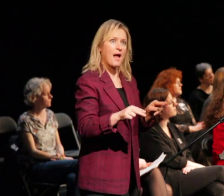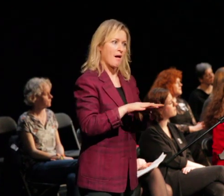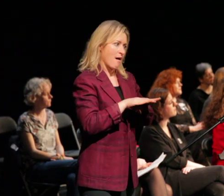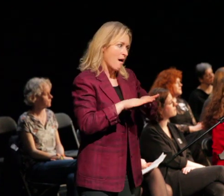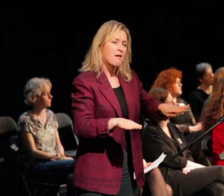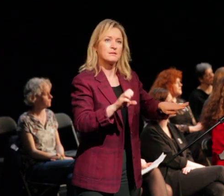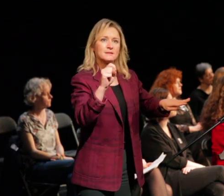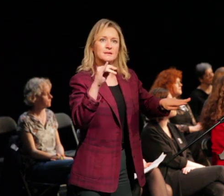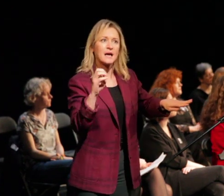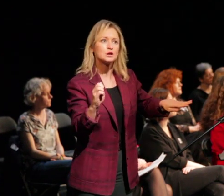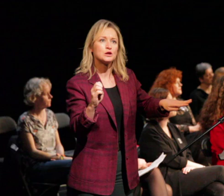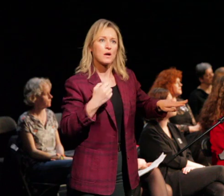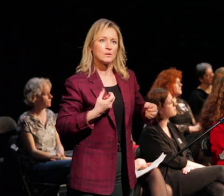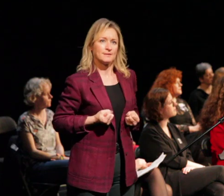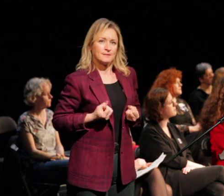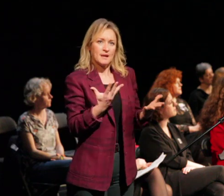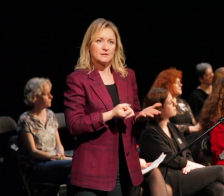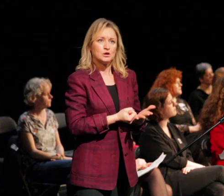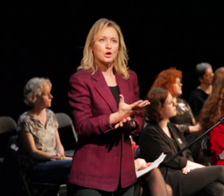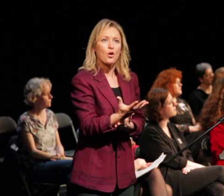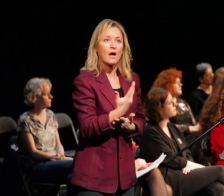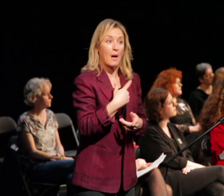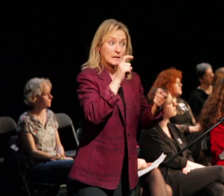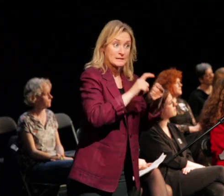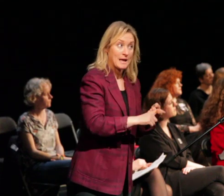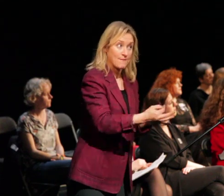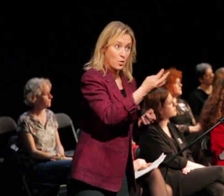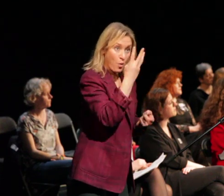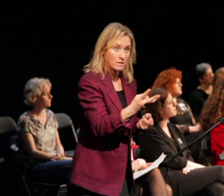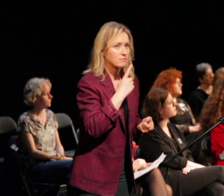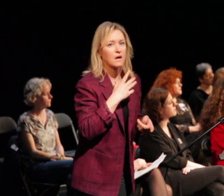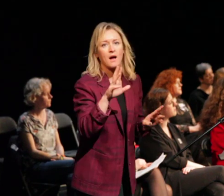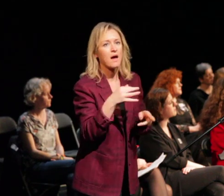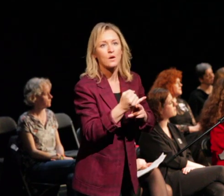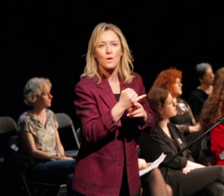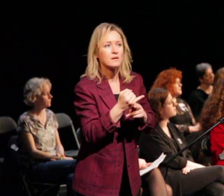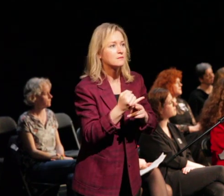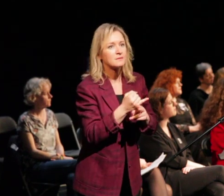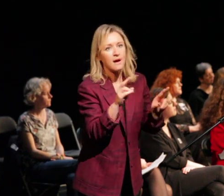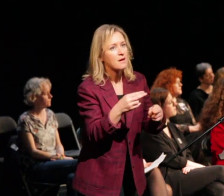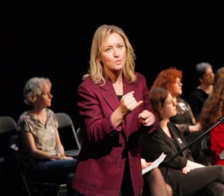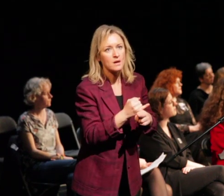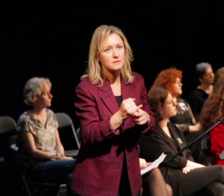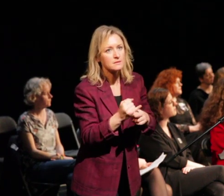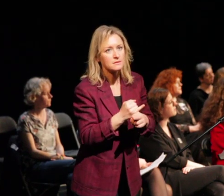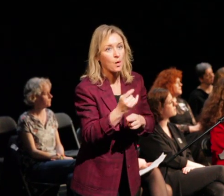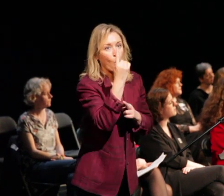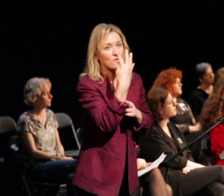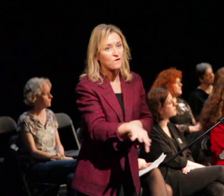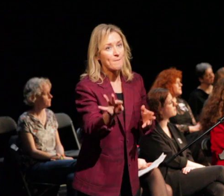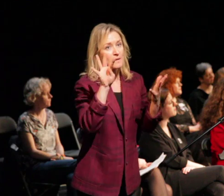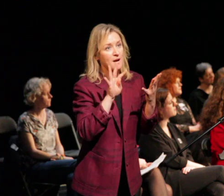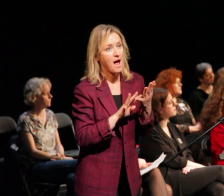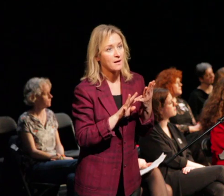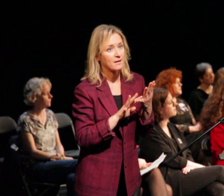think it should be told. I will stay if you will have me, but I won't wait. For every 1 in 9 decision you make, 8 will